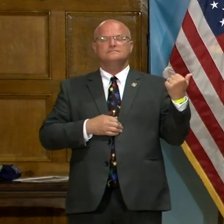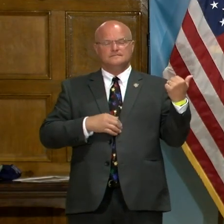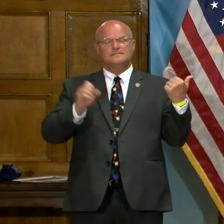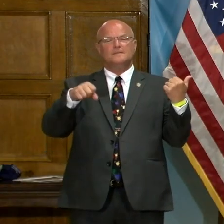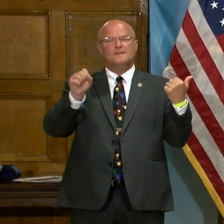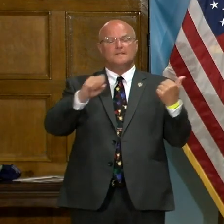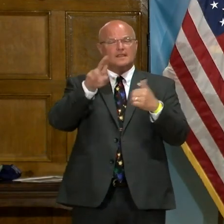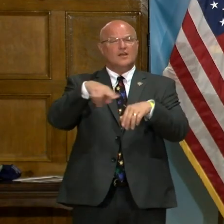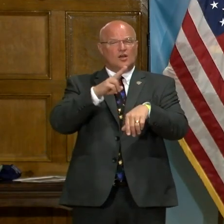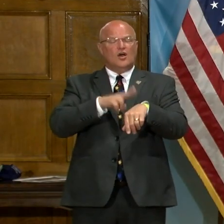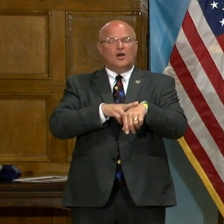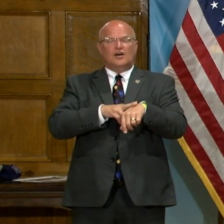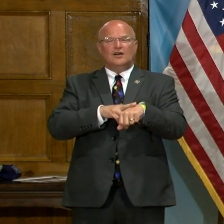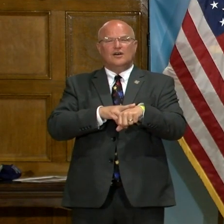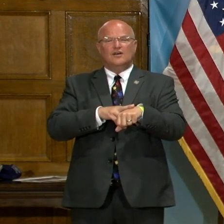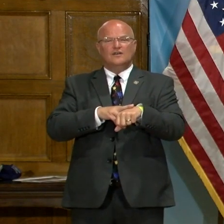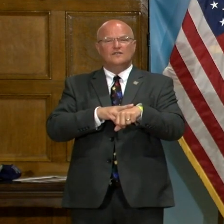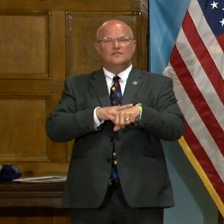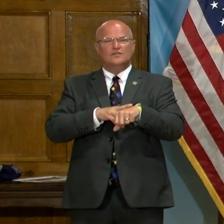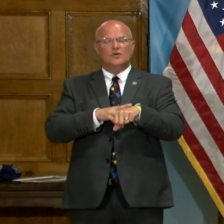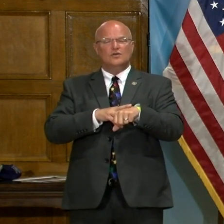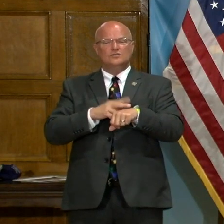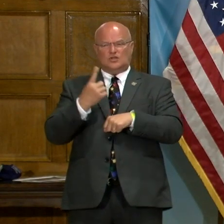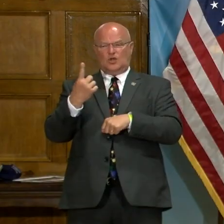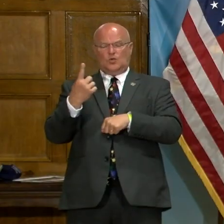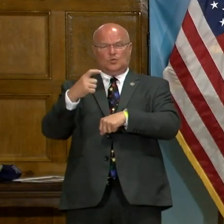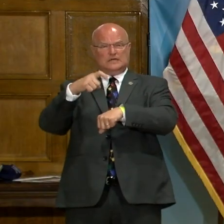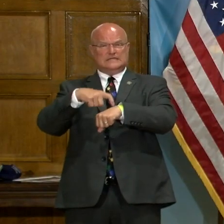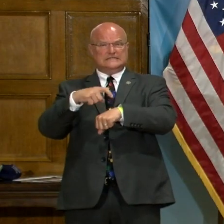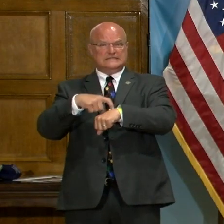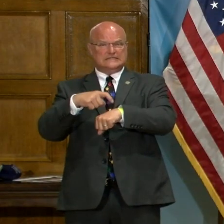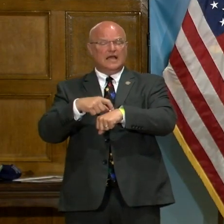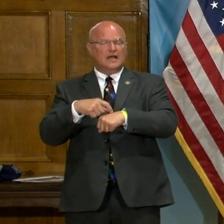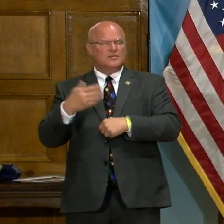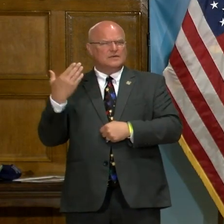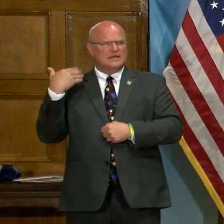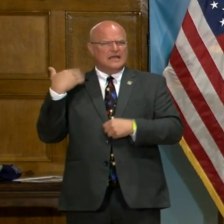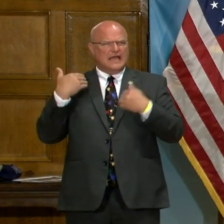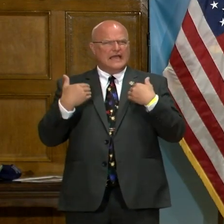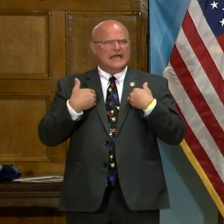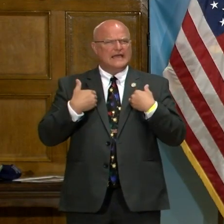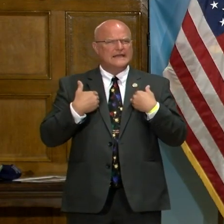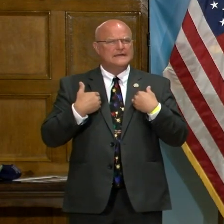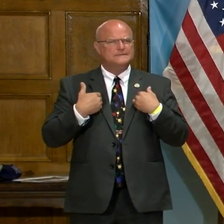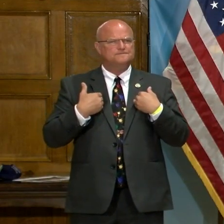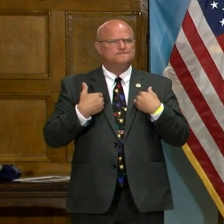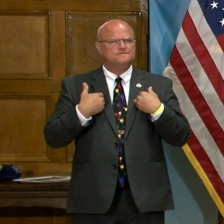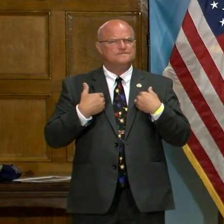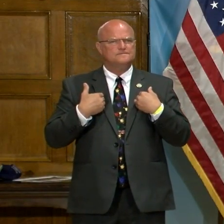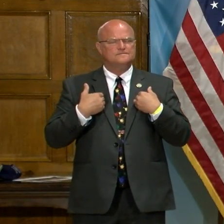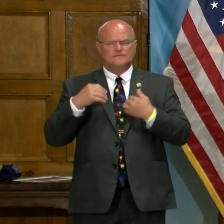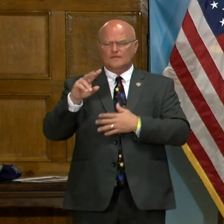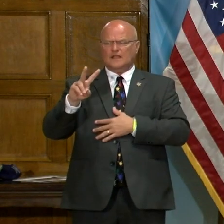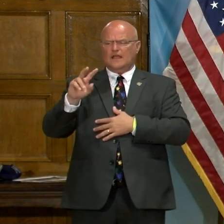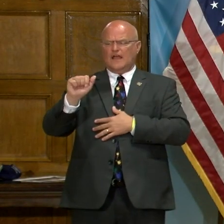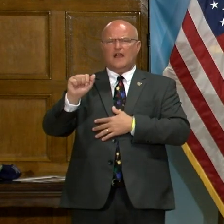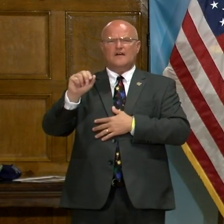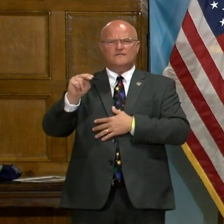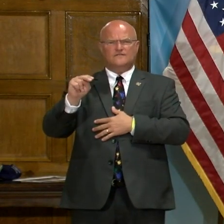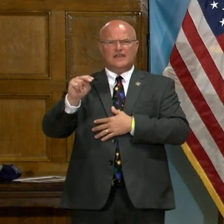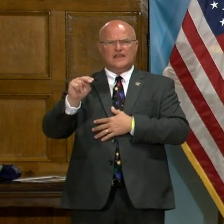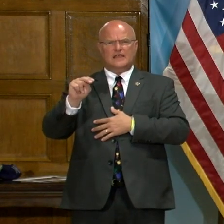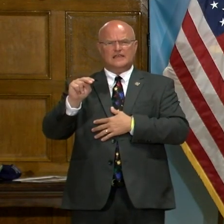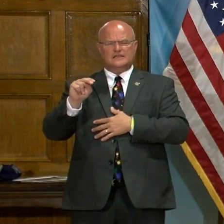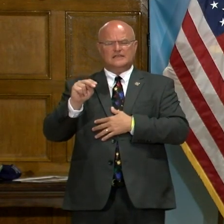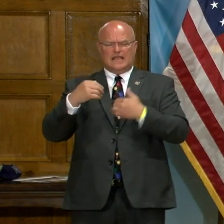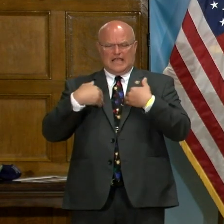Yes. Of course, you know, in one instance, there was a van taking